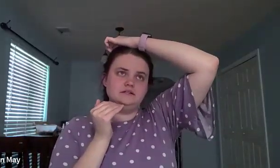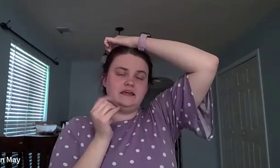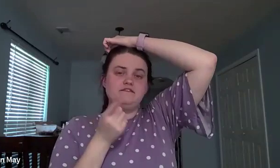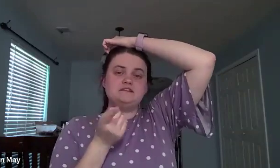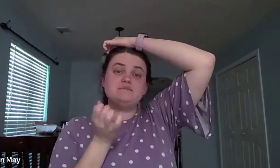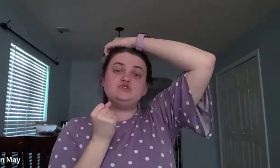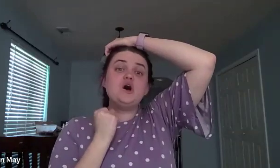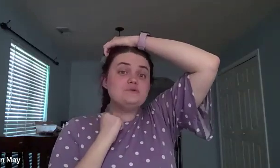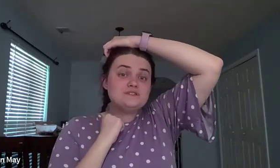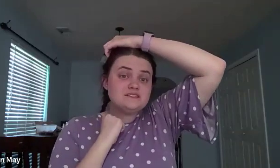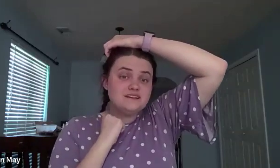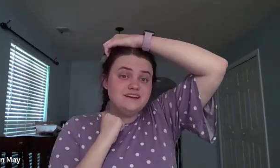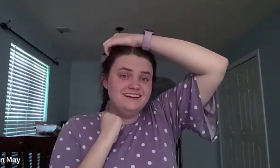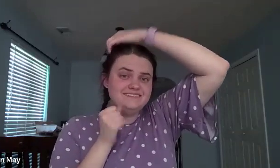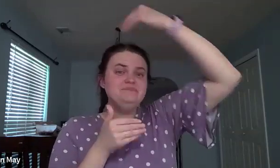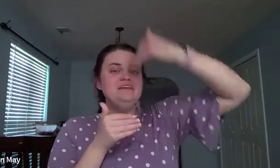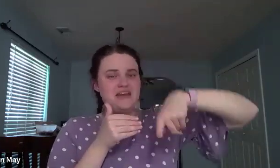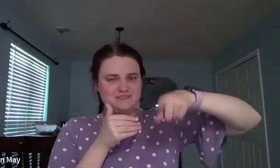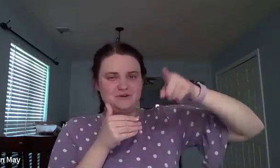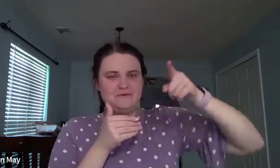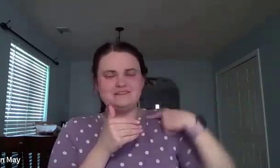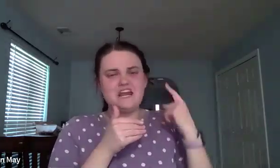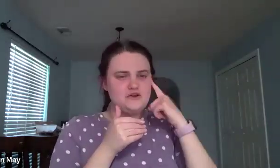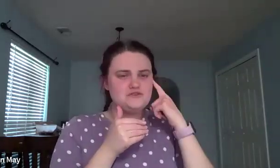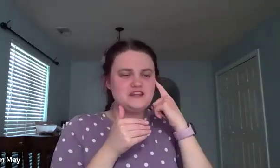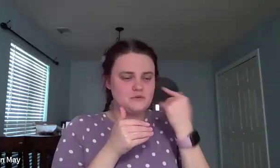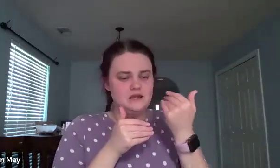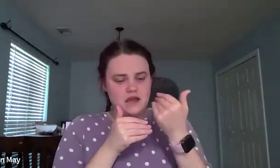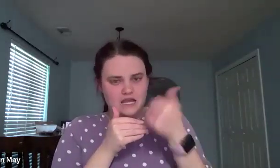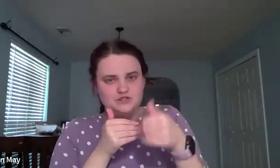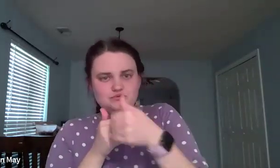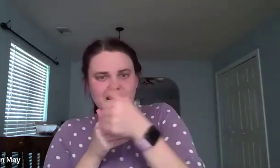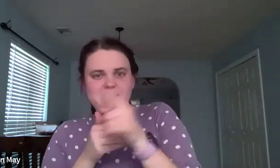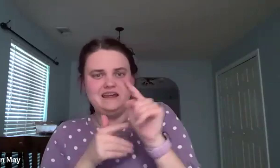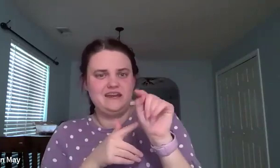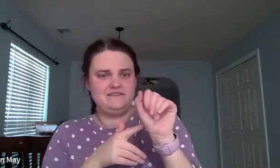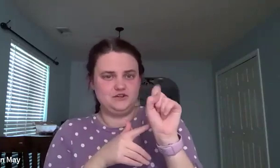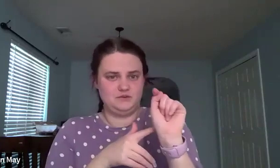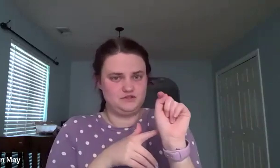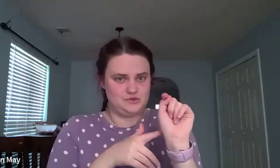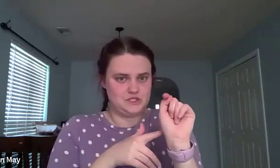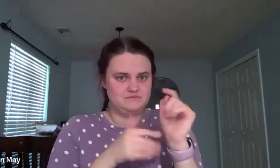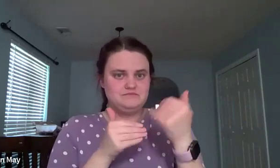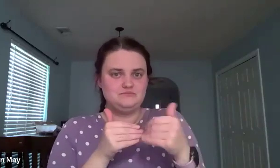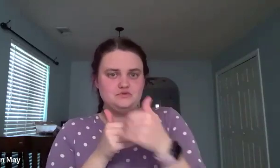Like for example, toast. That's where it was. I was like, I knew there's another one. I do bread and then I finger spell toast.